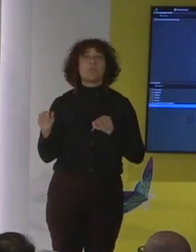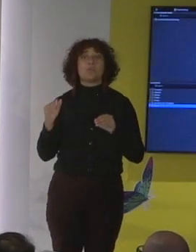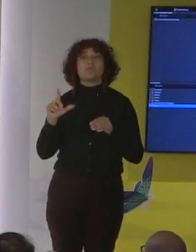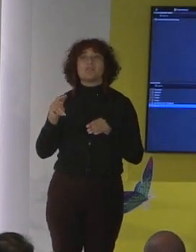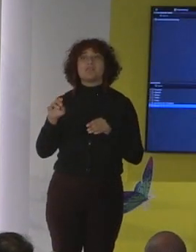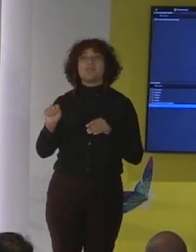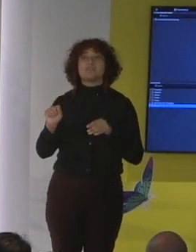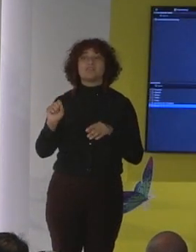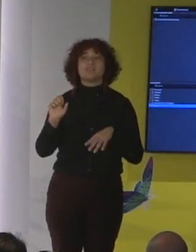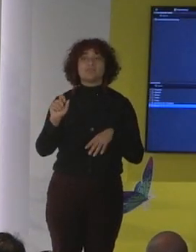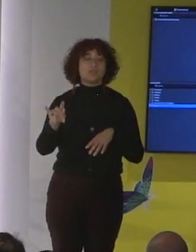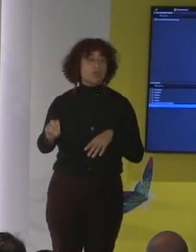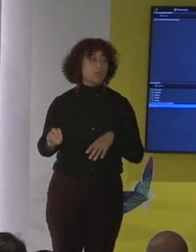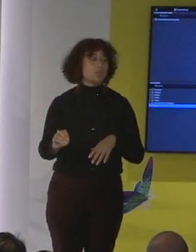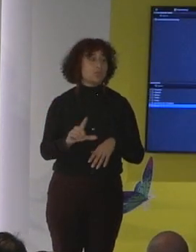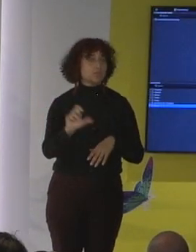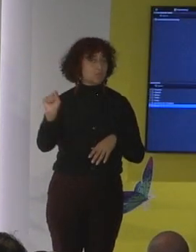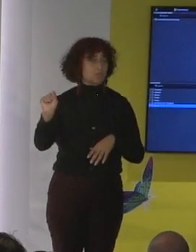Studio.